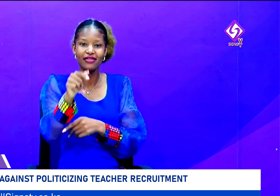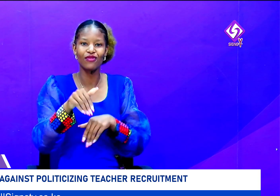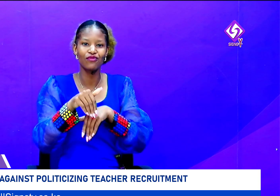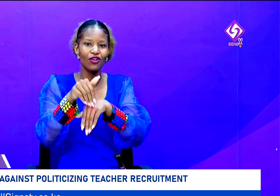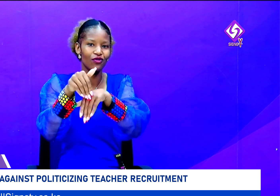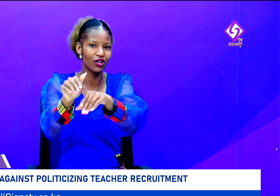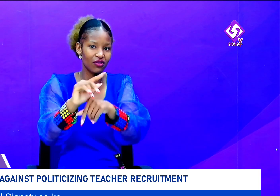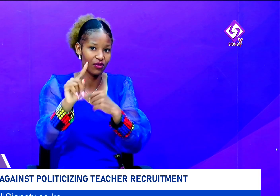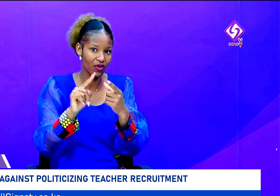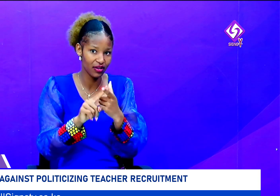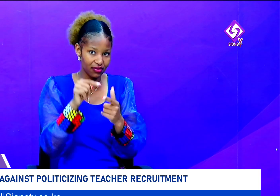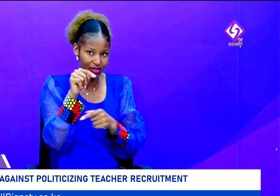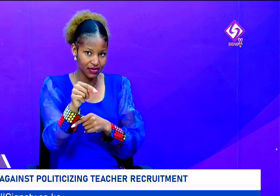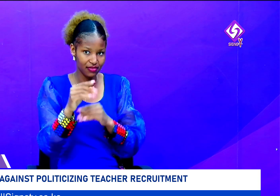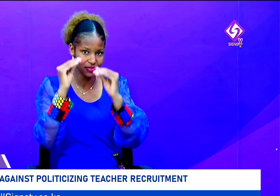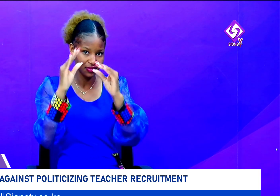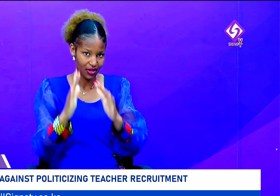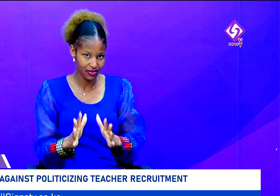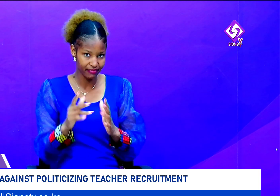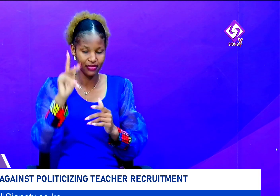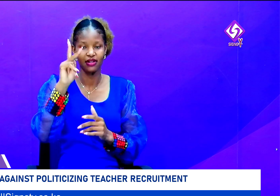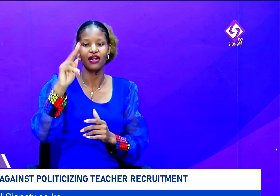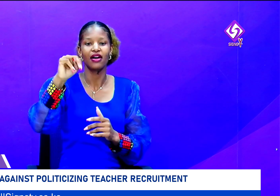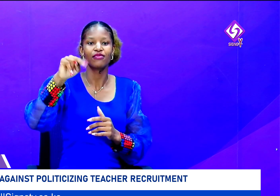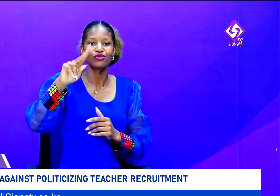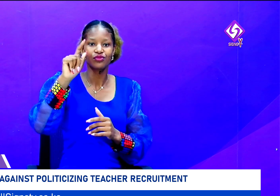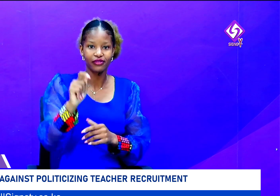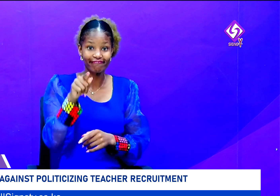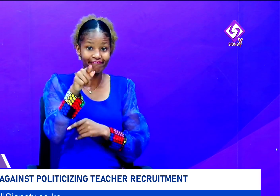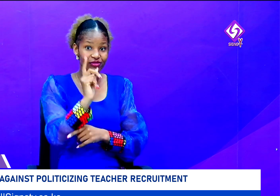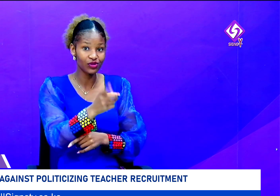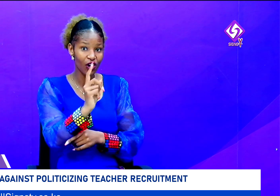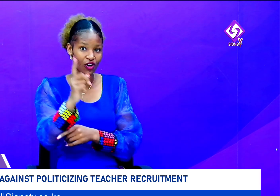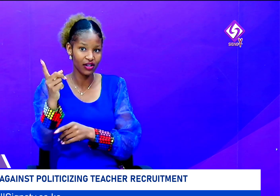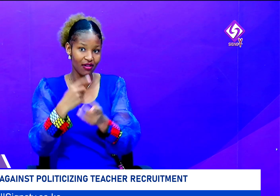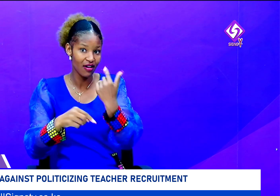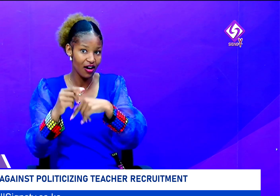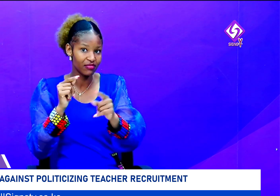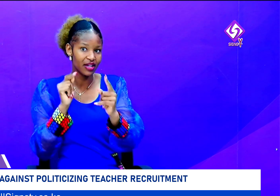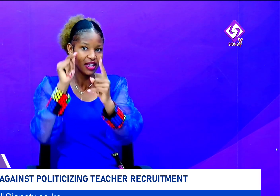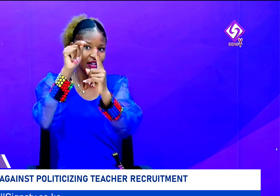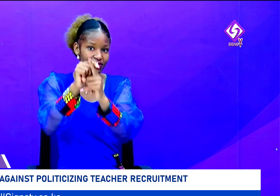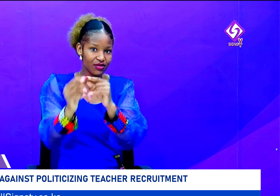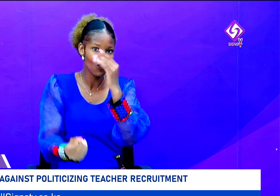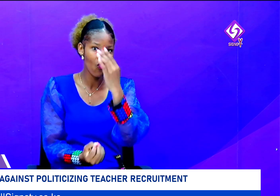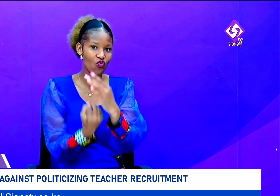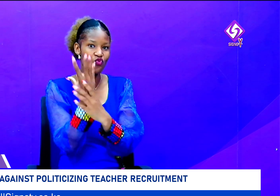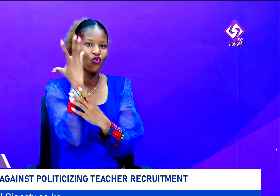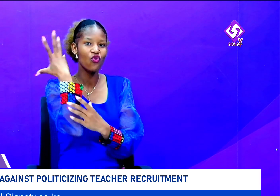Langat emphasized in the need of TSC's establishment recruitment procedures to